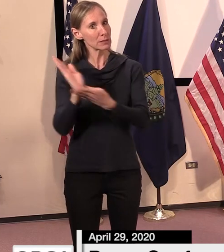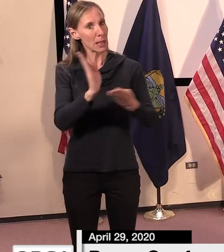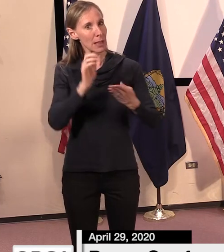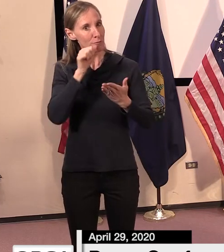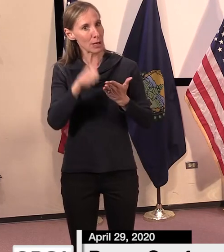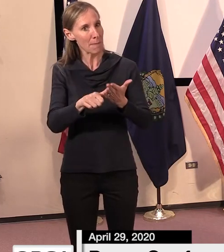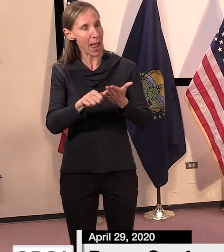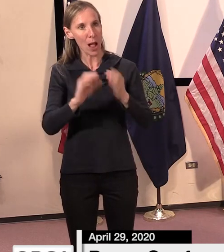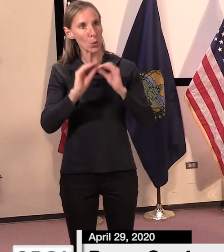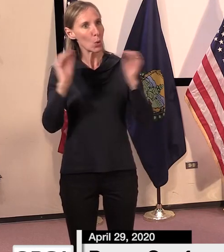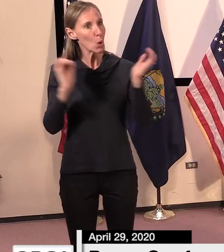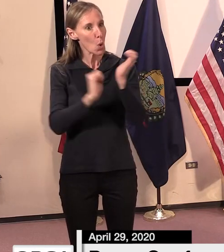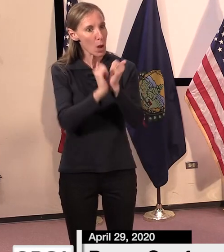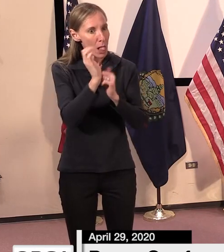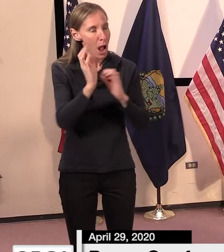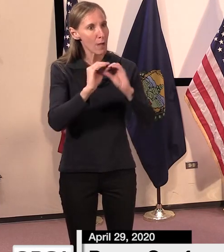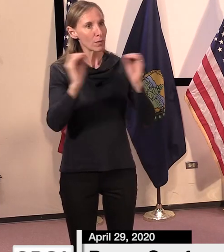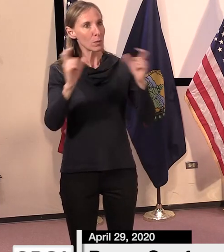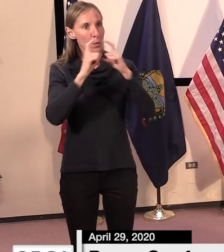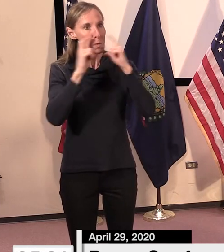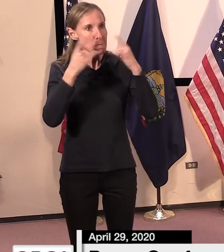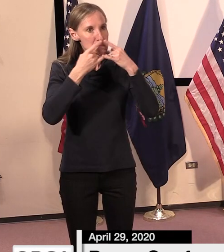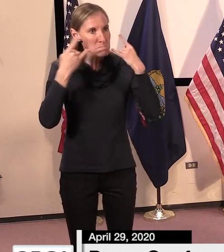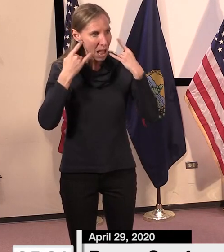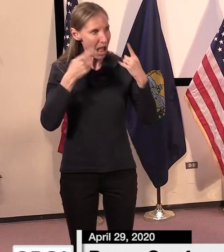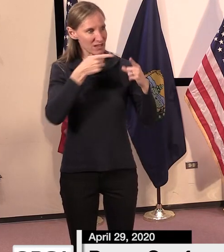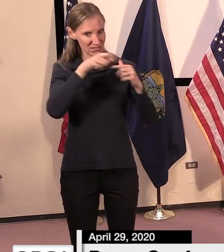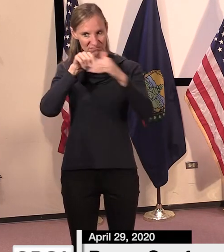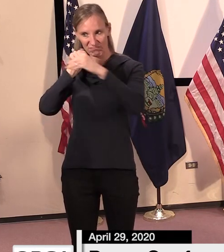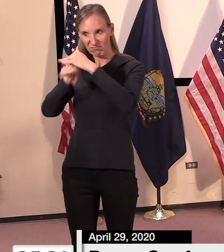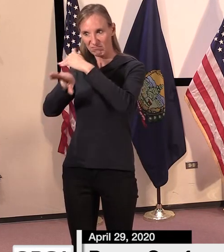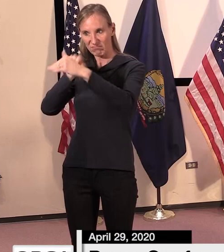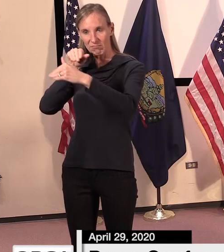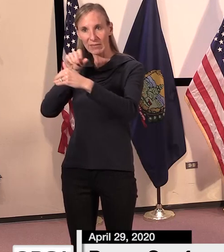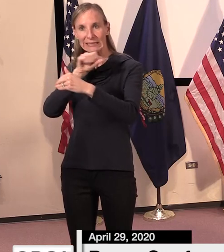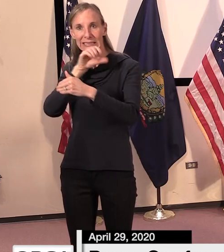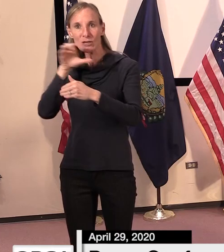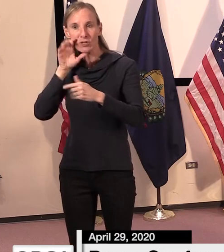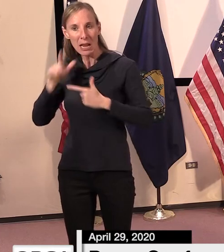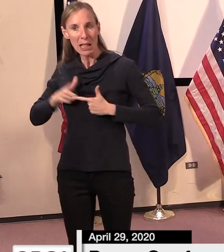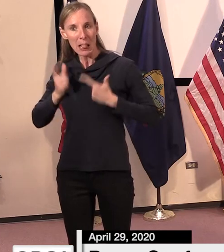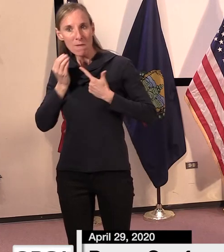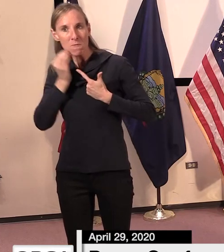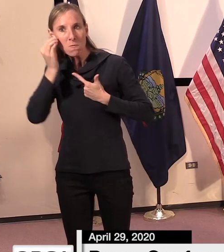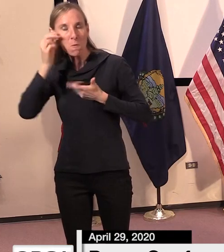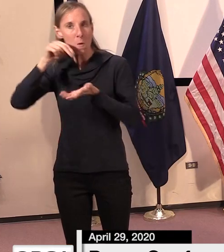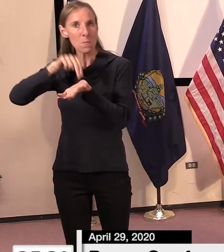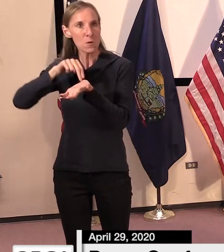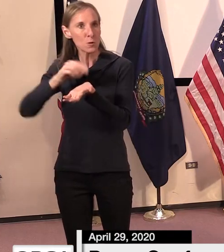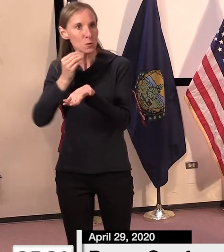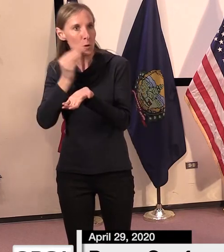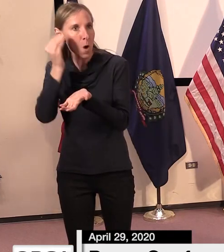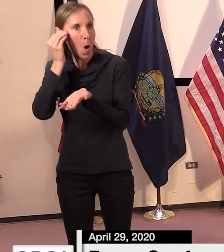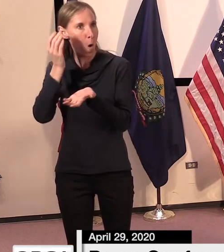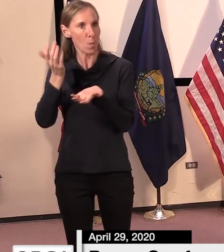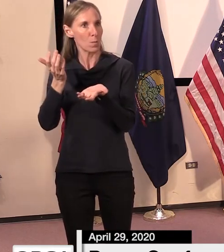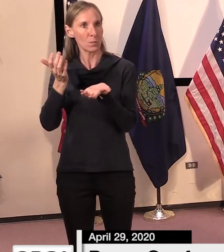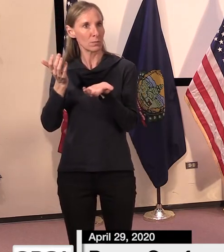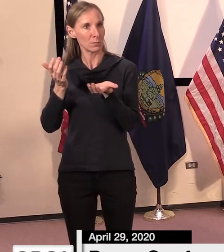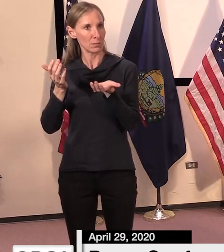delivery people wearing masks, particularly into senior living facilities or other places where residents